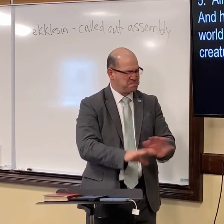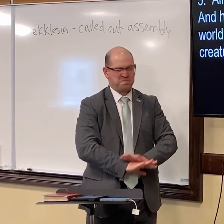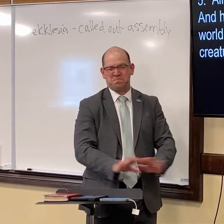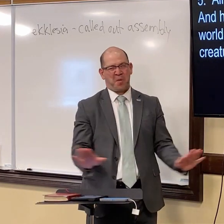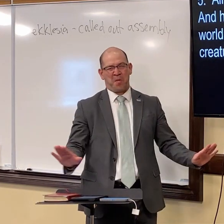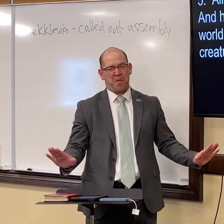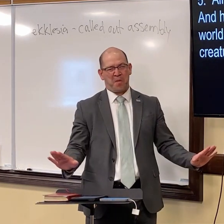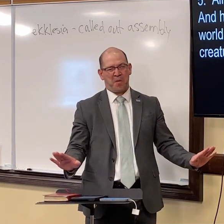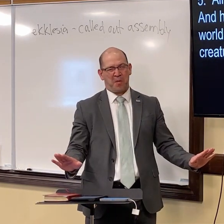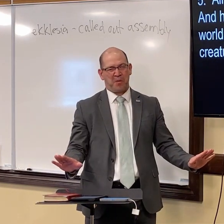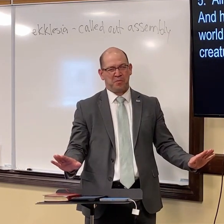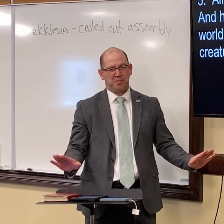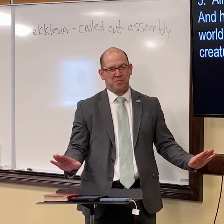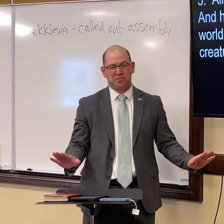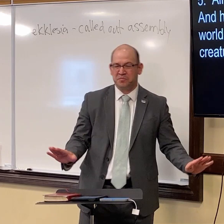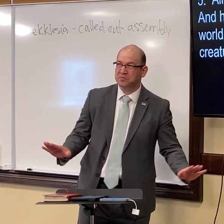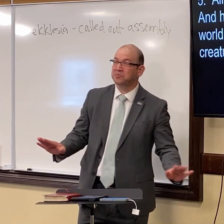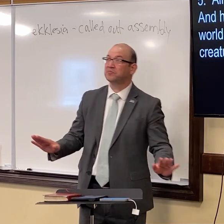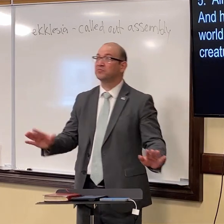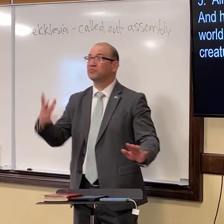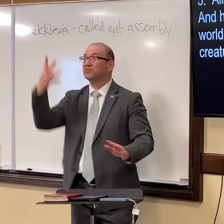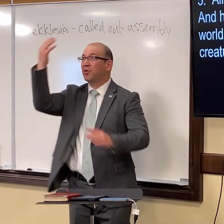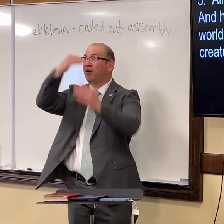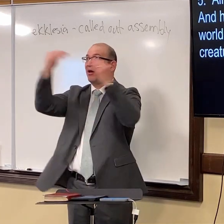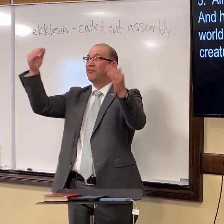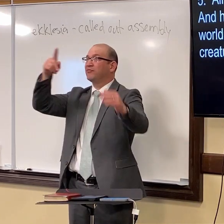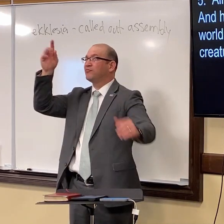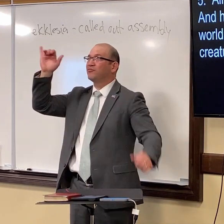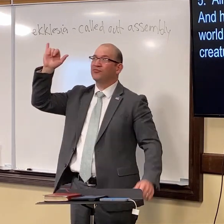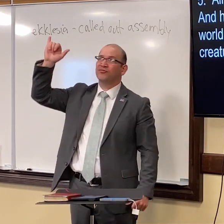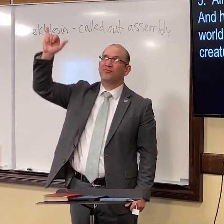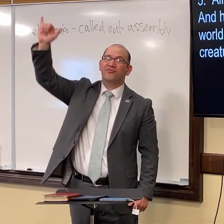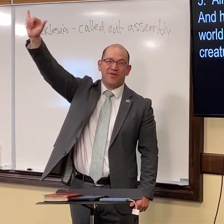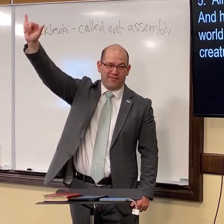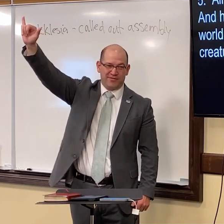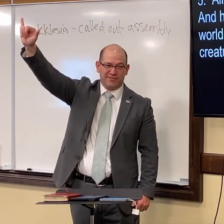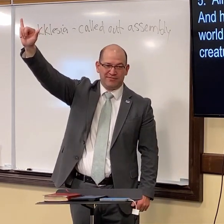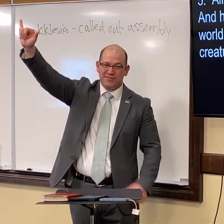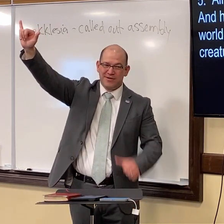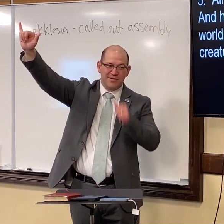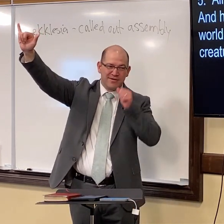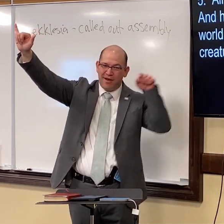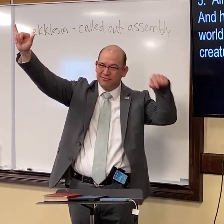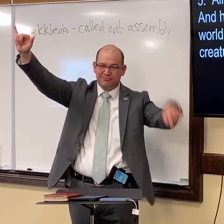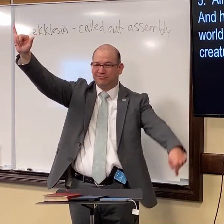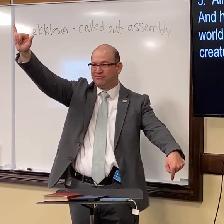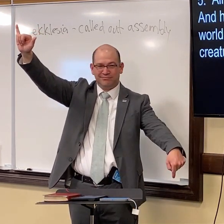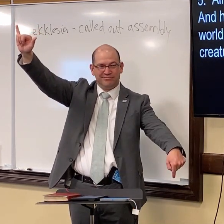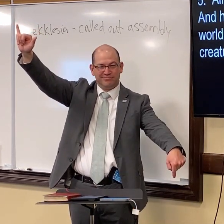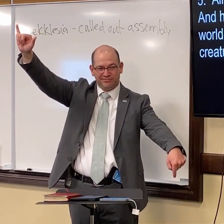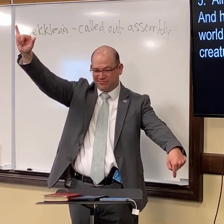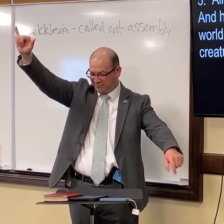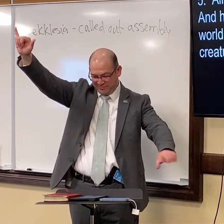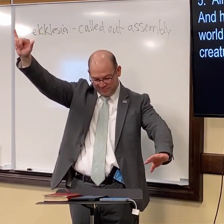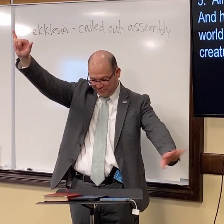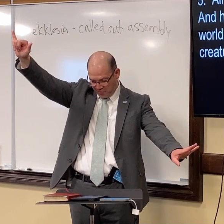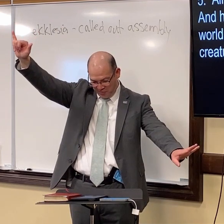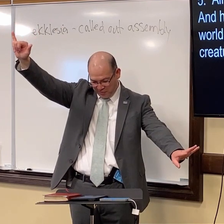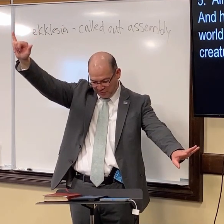But for every Christian, they will not die and go to hell. They will be in heaven forever. They don't have to go to